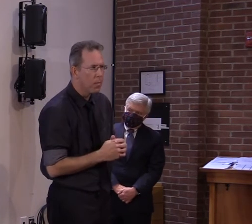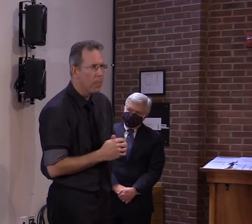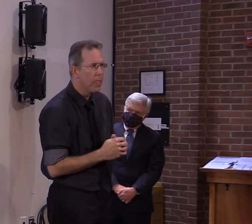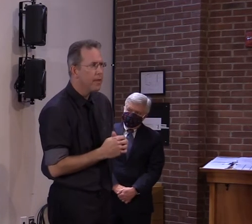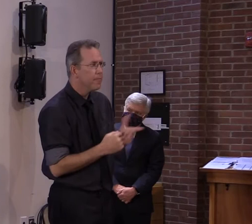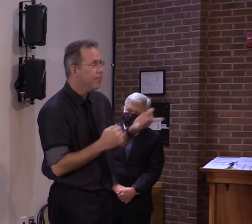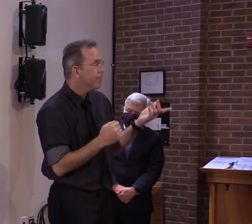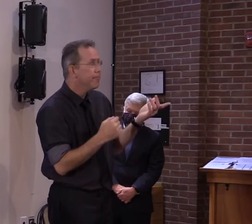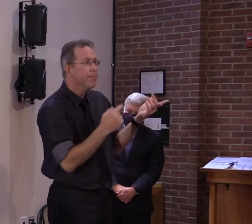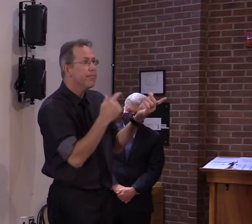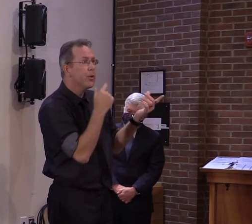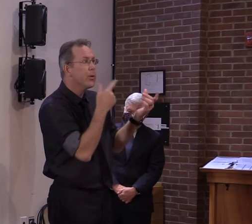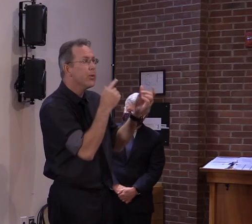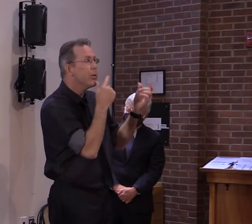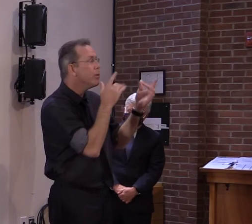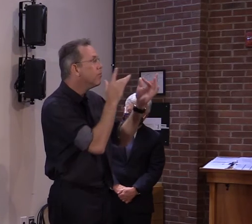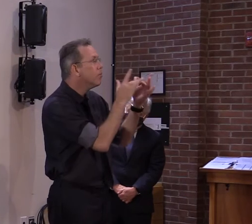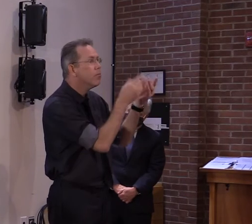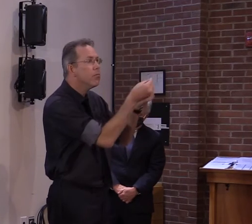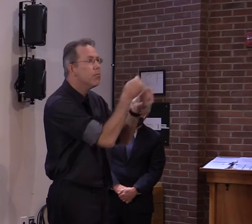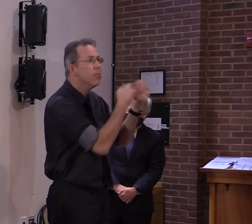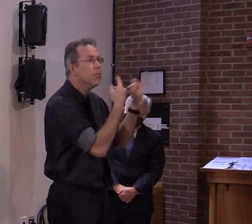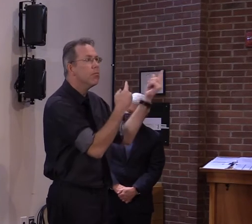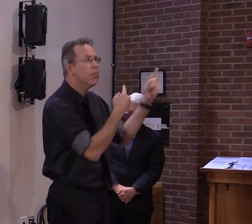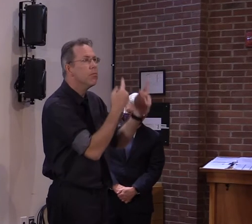are quarantining when they arrive.